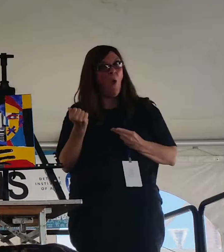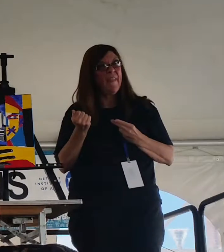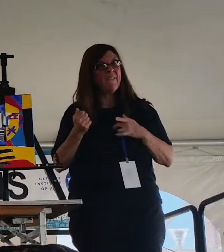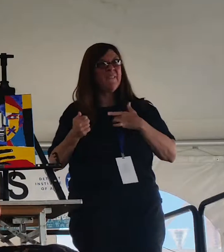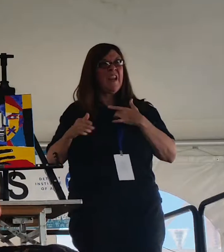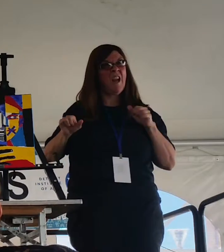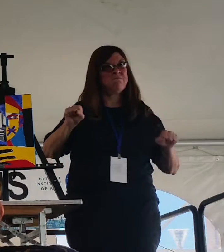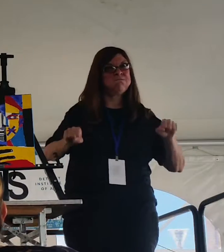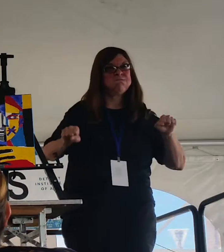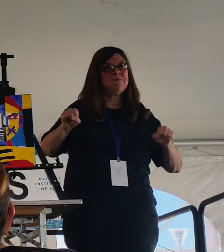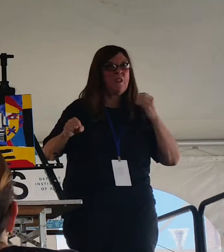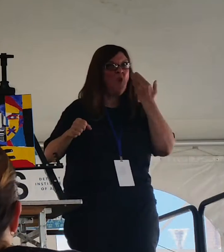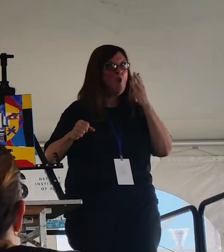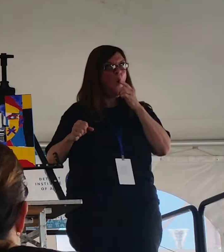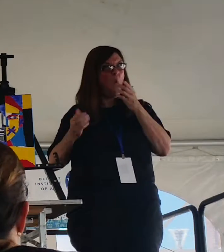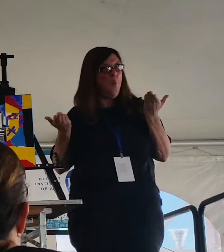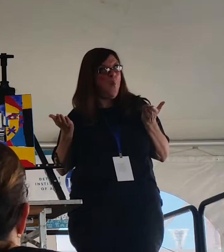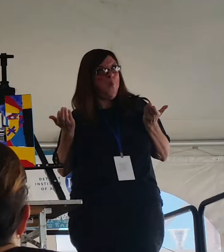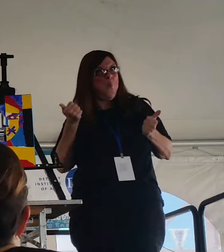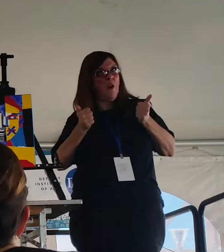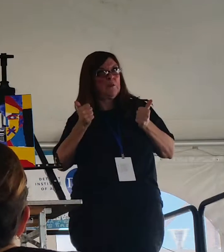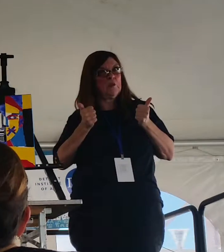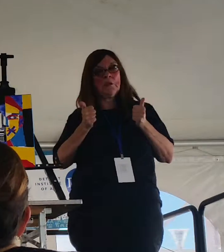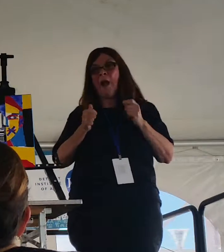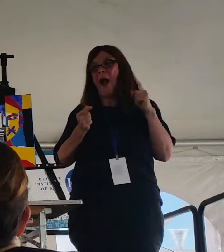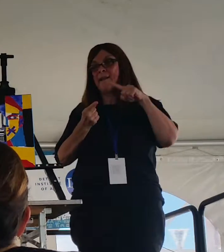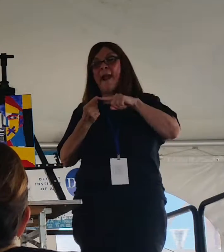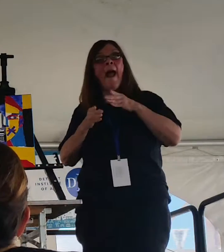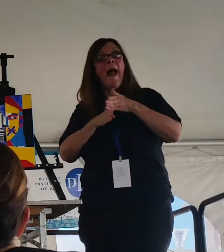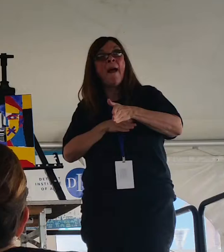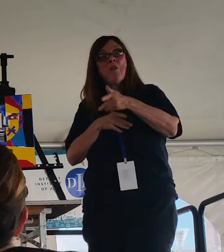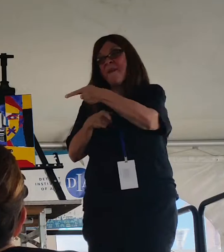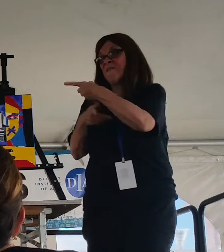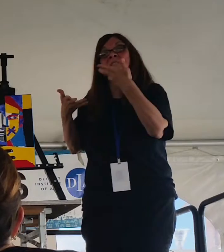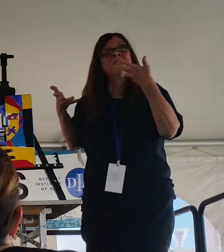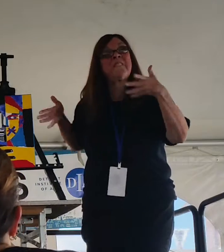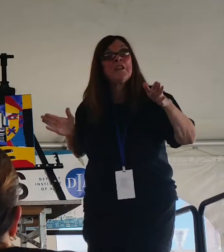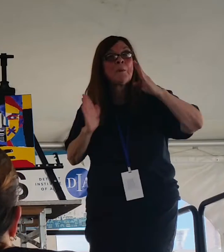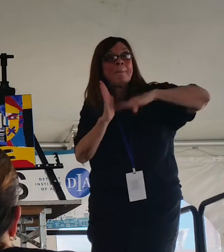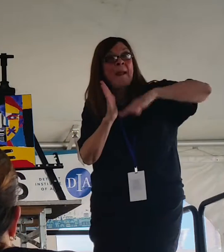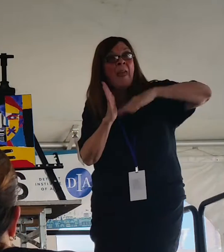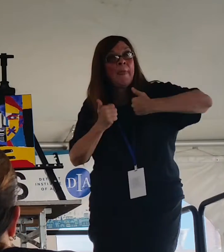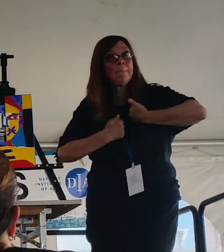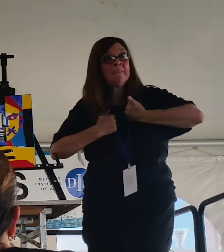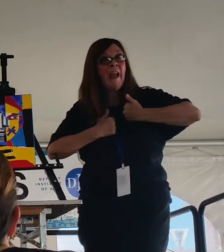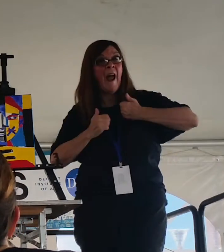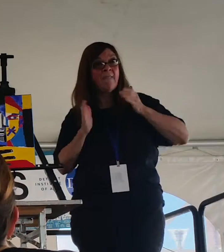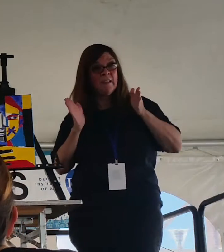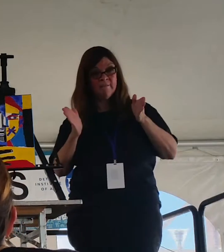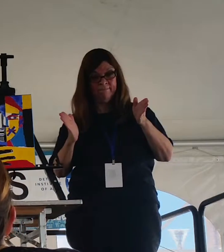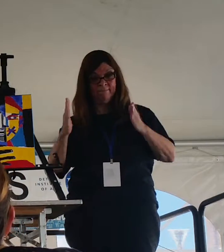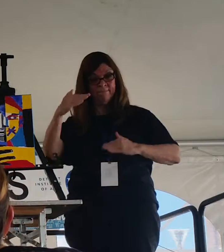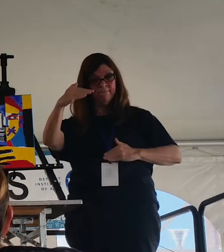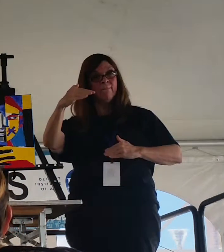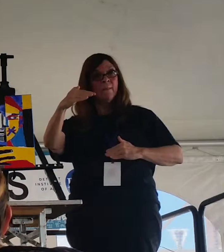So their identity is really mixed. They feel both. They don't have one solid identity. When they finished painting themselves like